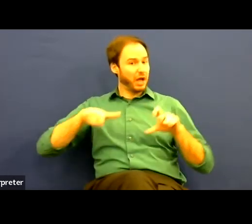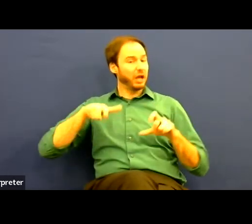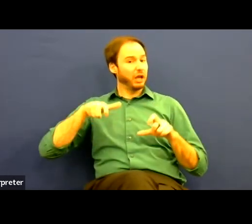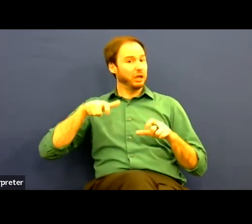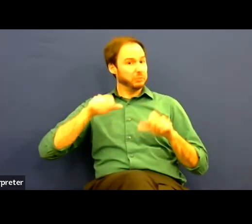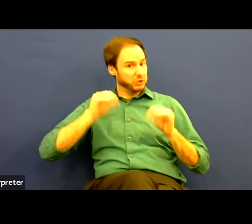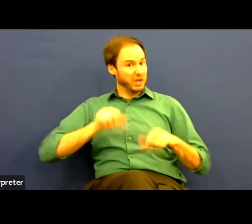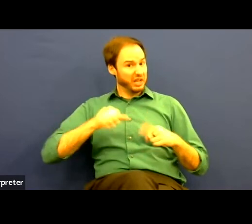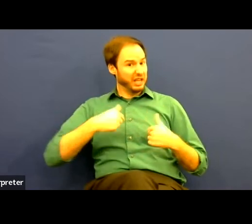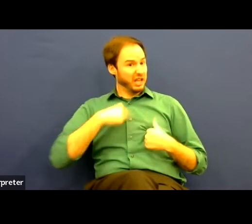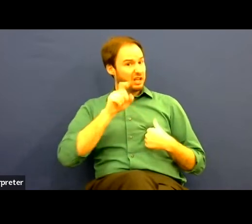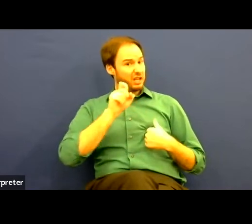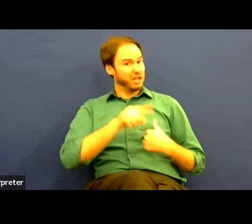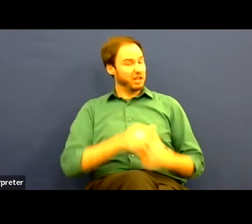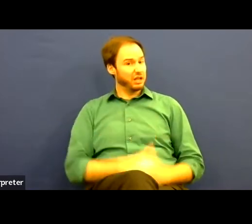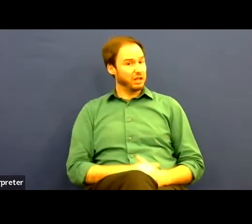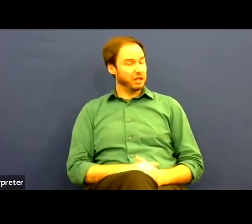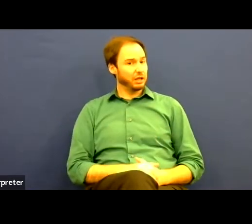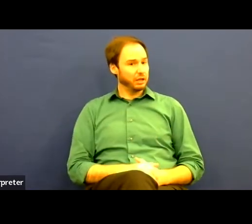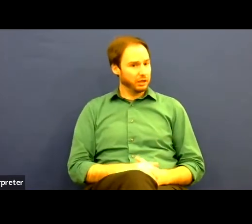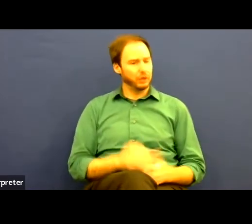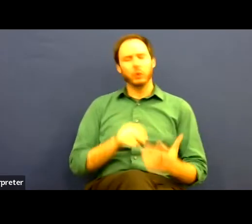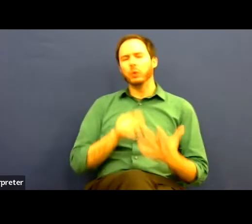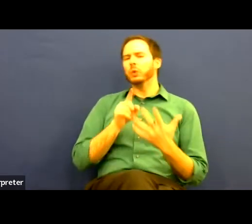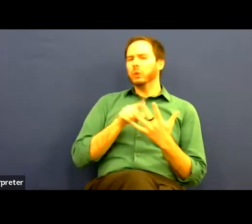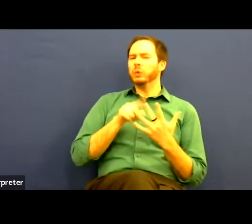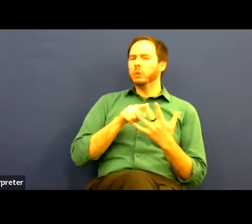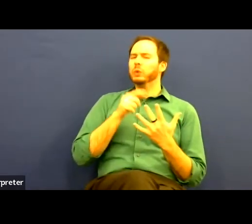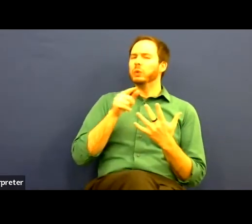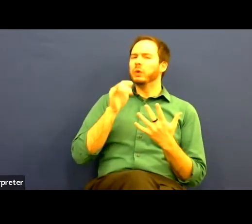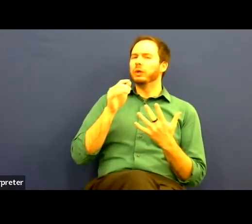allowed, Chris? Well, that's more of a question